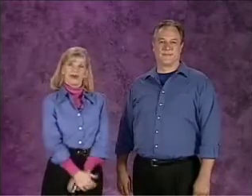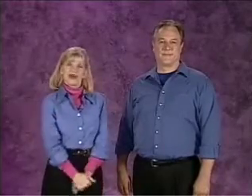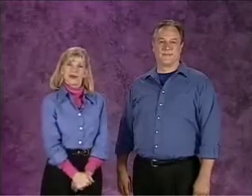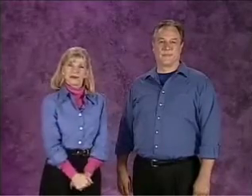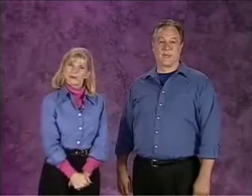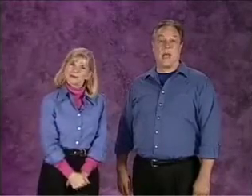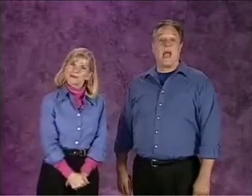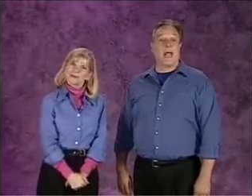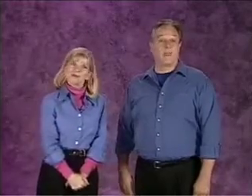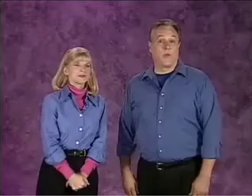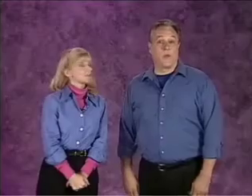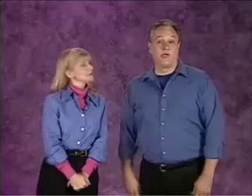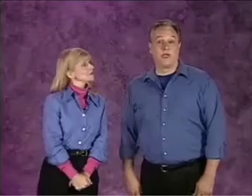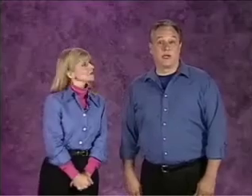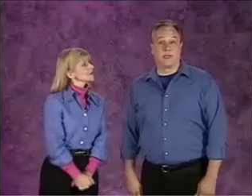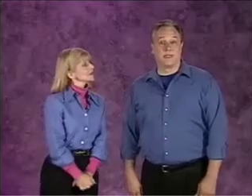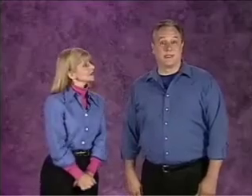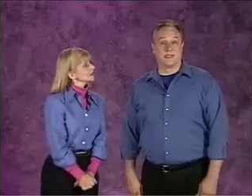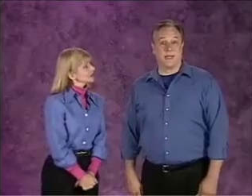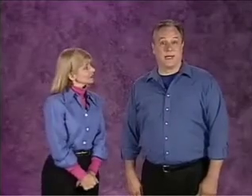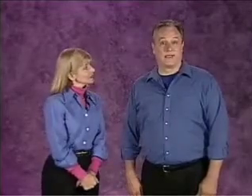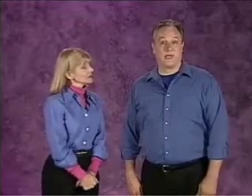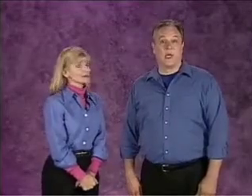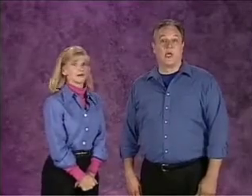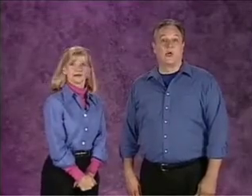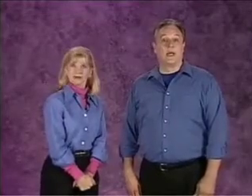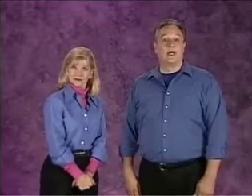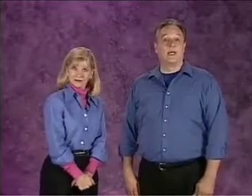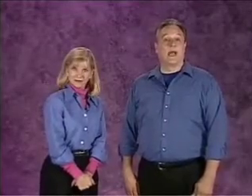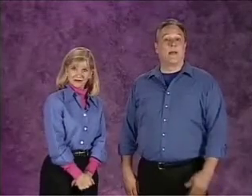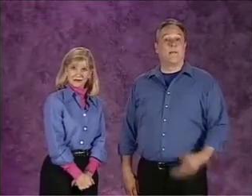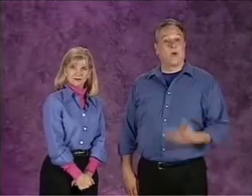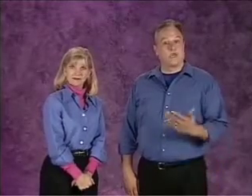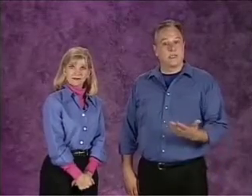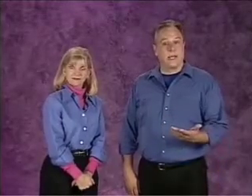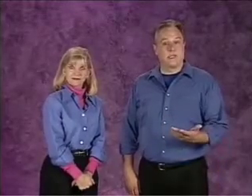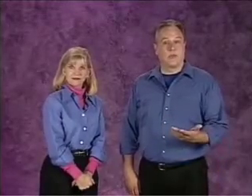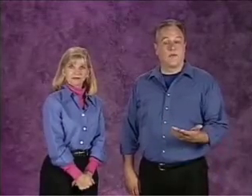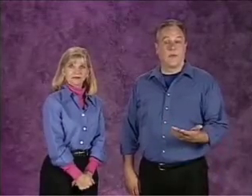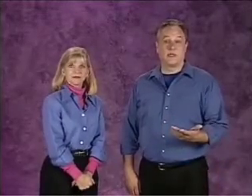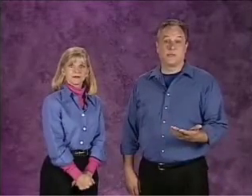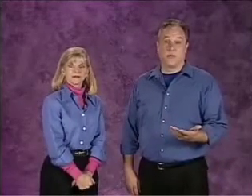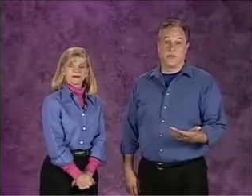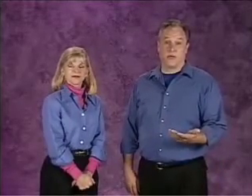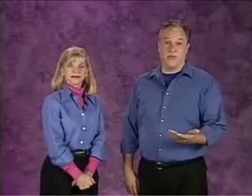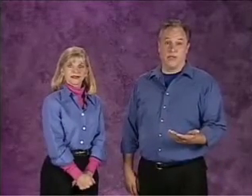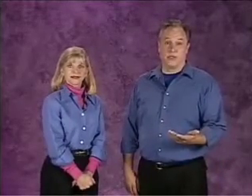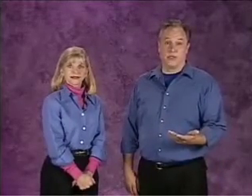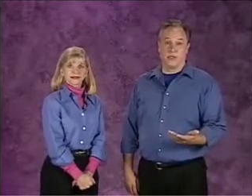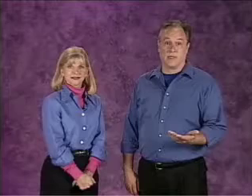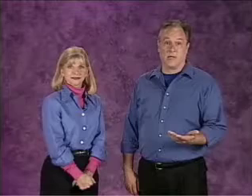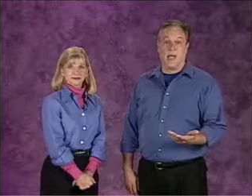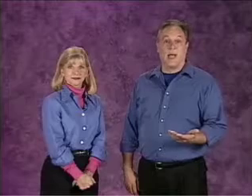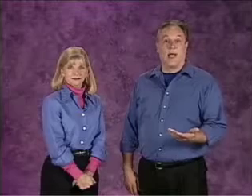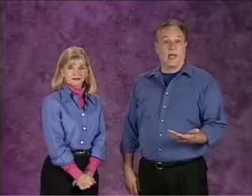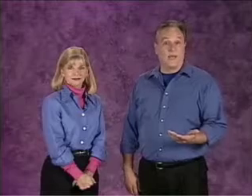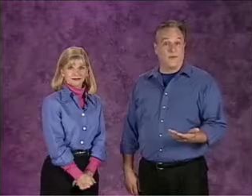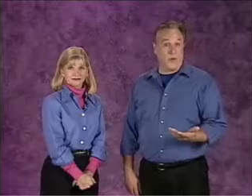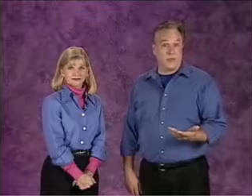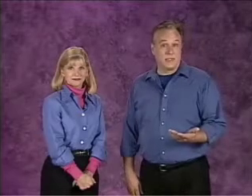beautiful. As we've mentioned in Lesson 6, you indicate most states with finger-spelled abbreviations. If your